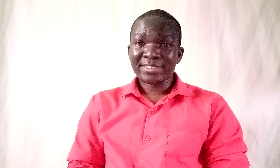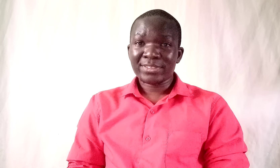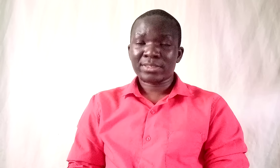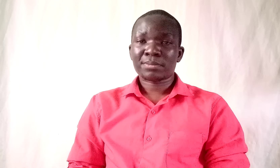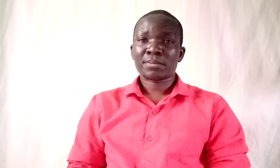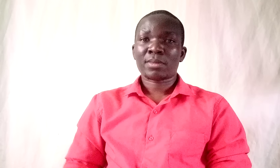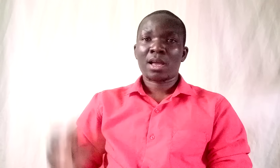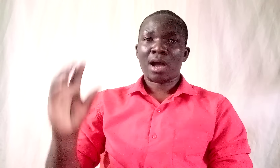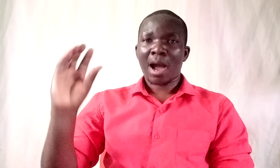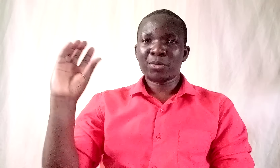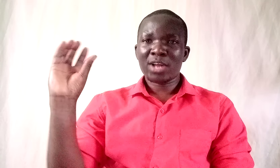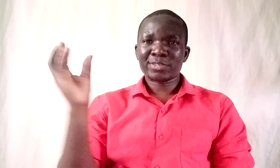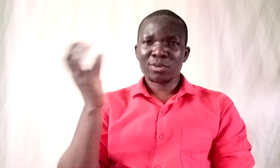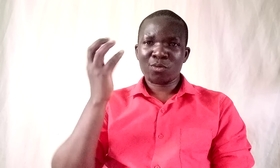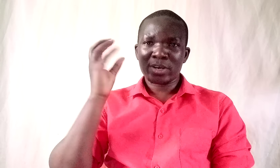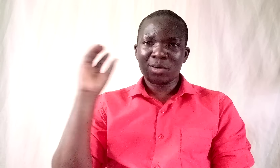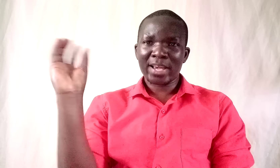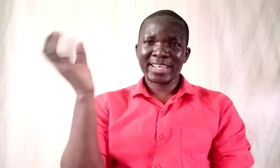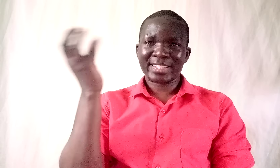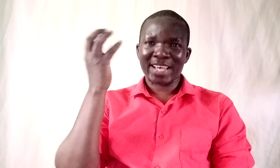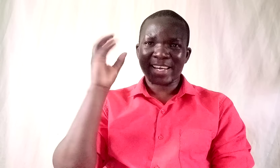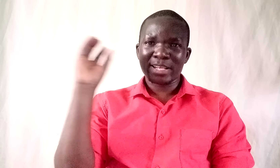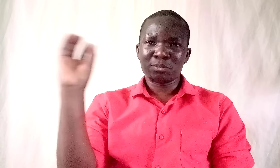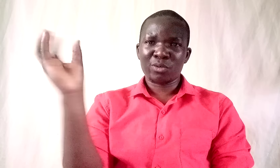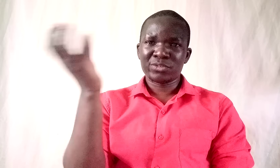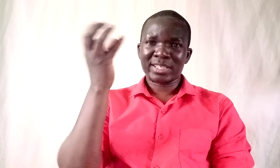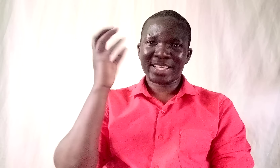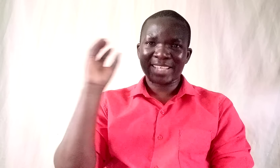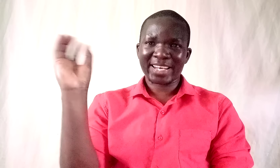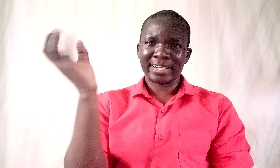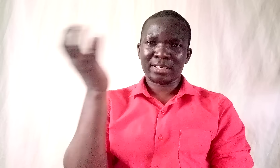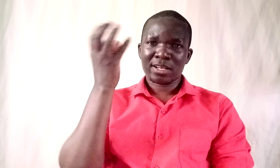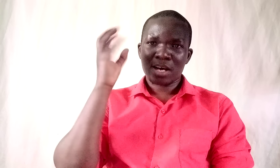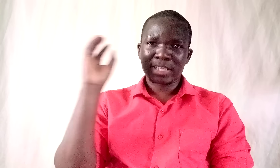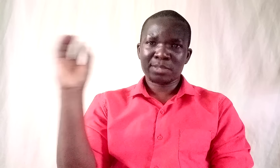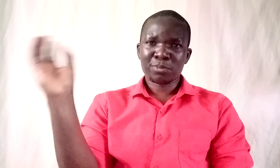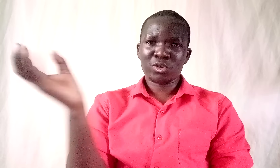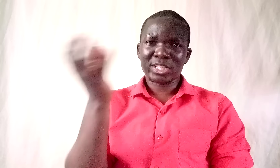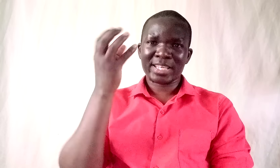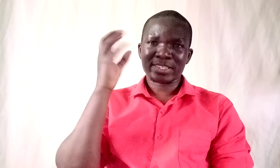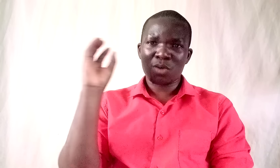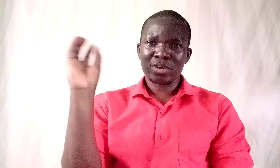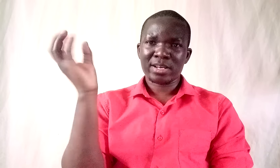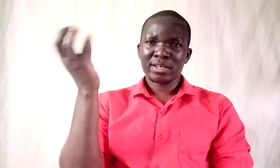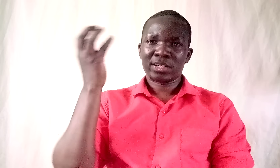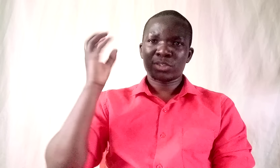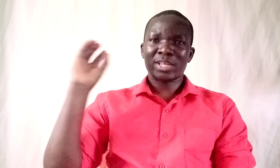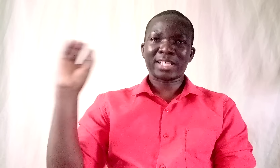ambulance. Ambulance, from the way the siren moves, the siren as it produces the sound. So that's